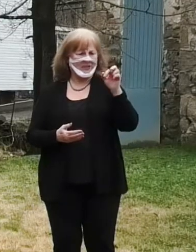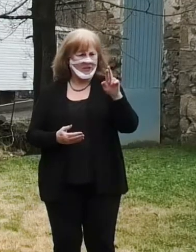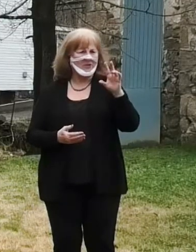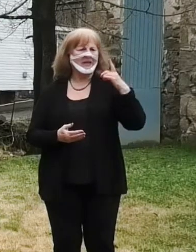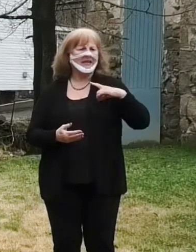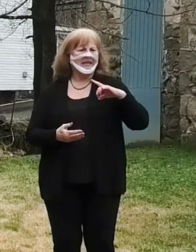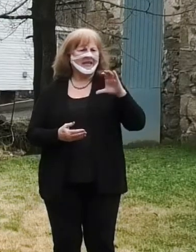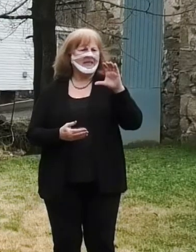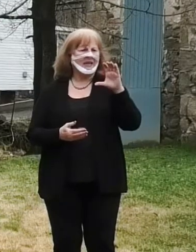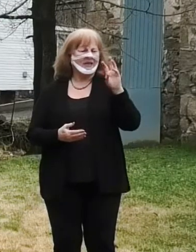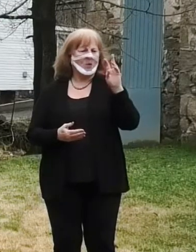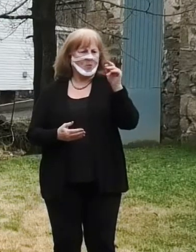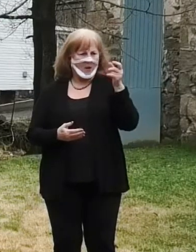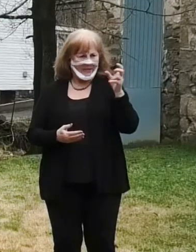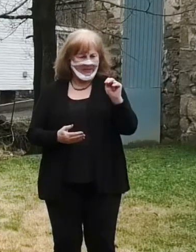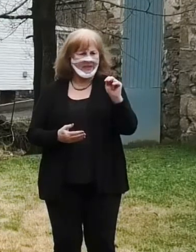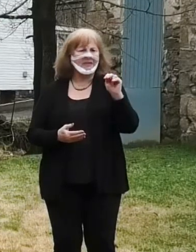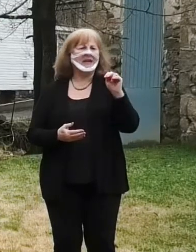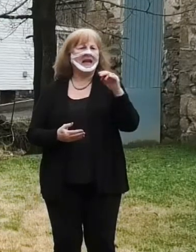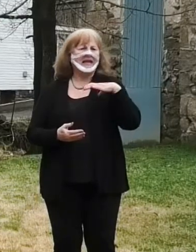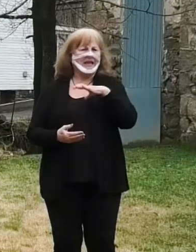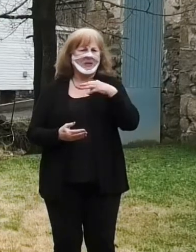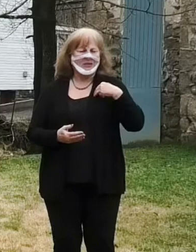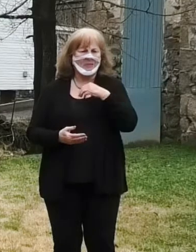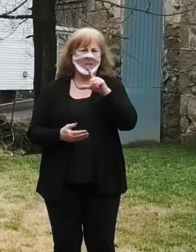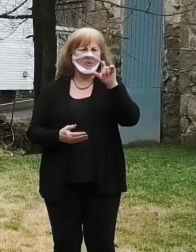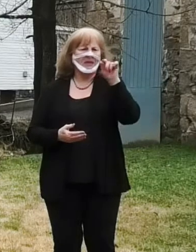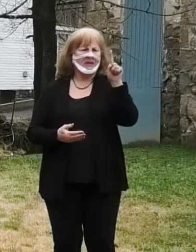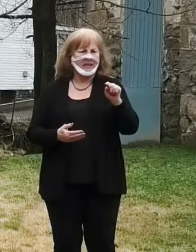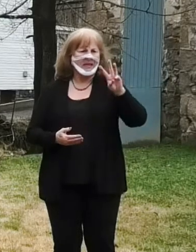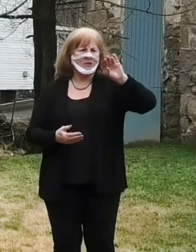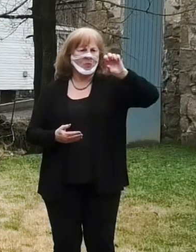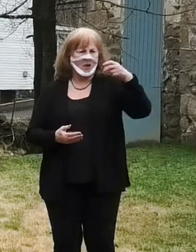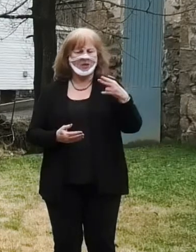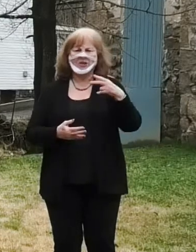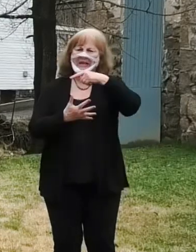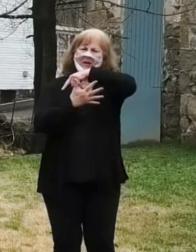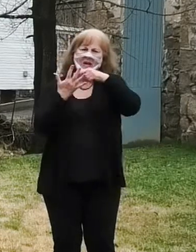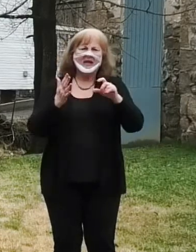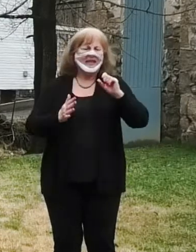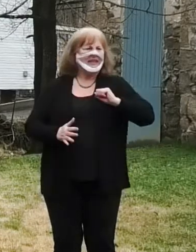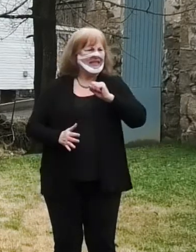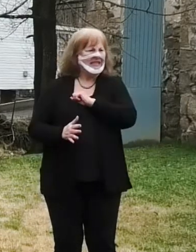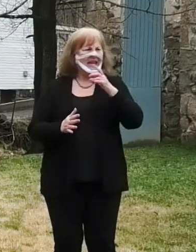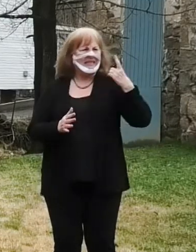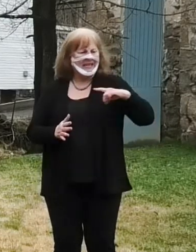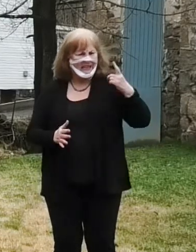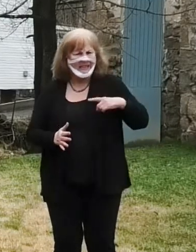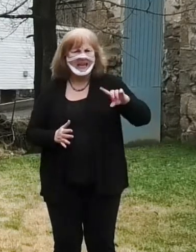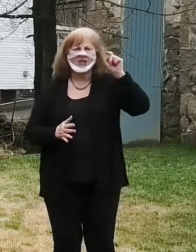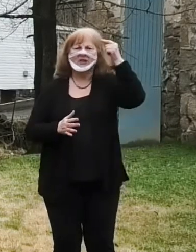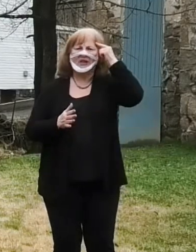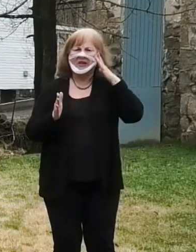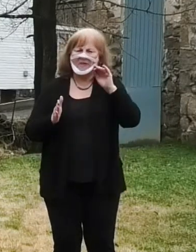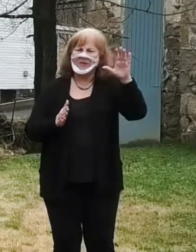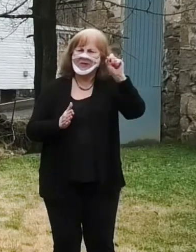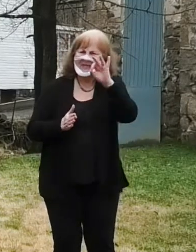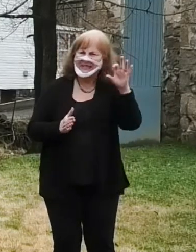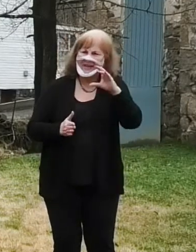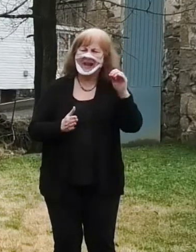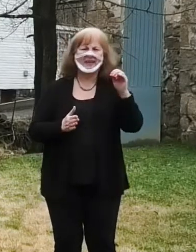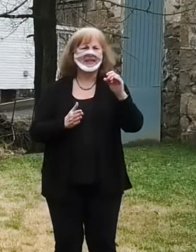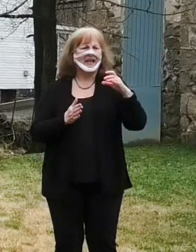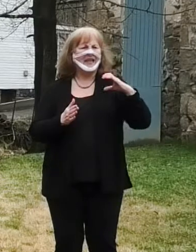Watson, Councilmember Liz Walsh, and the rest of the state delegation, the governor and his staff, and the